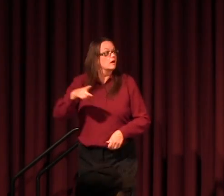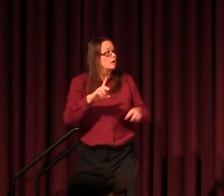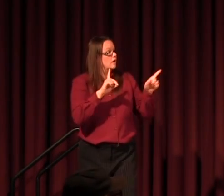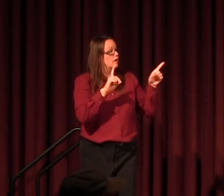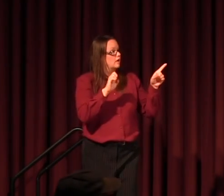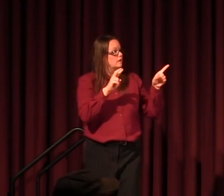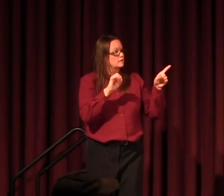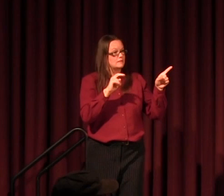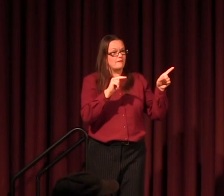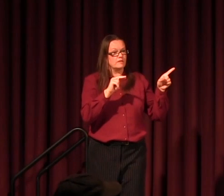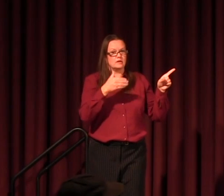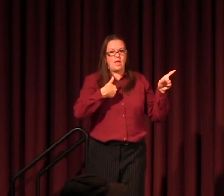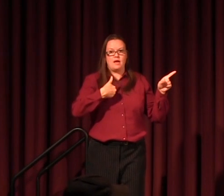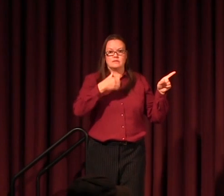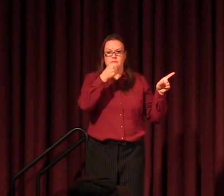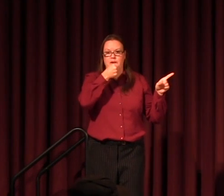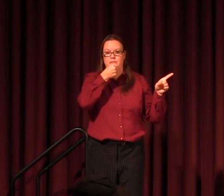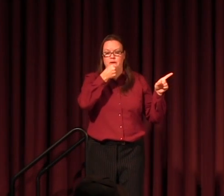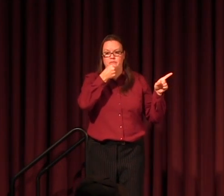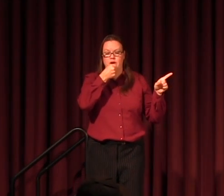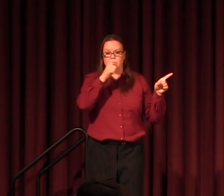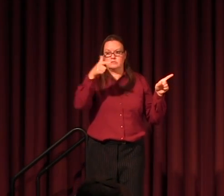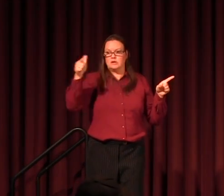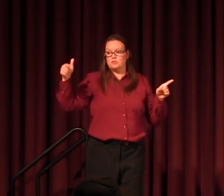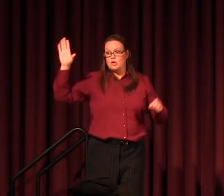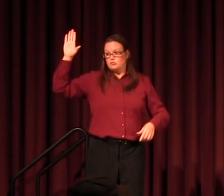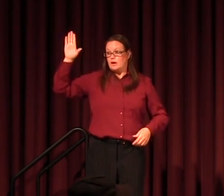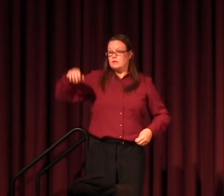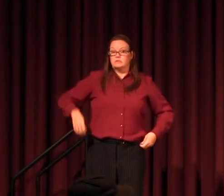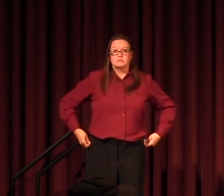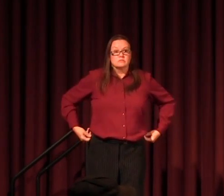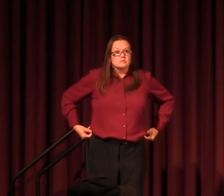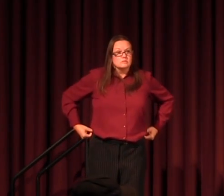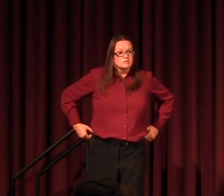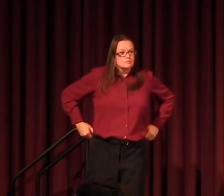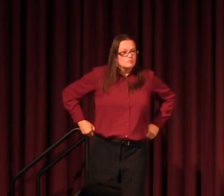Devin is going to run around with the microphone. So raise your hand and he'll...